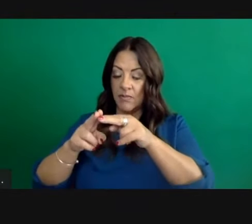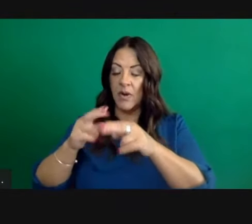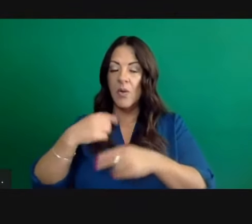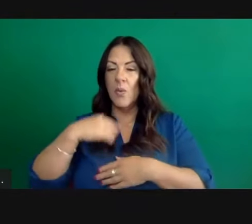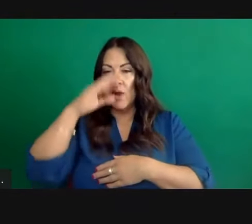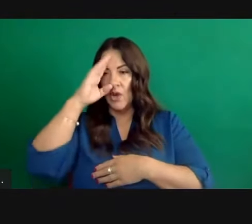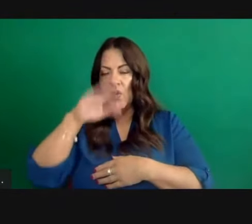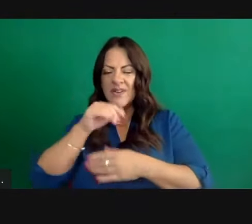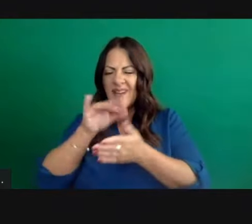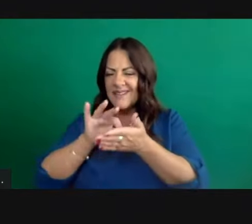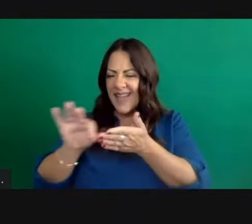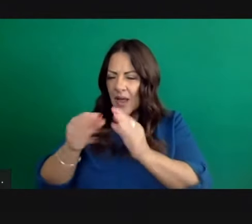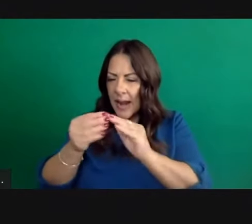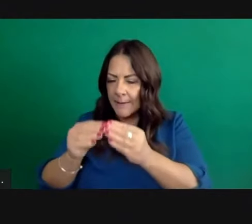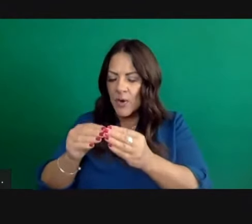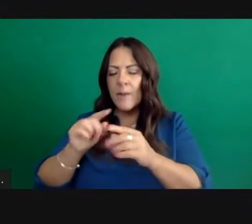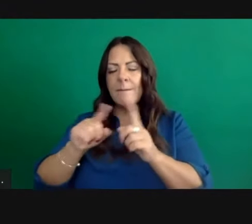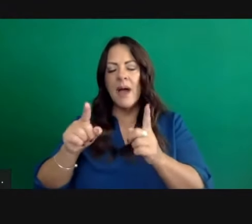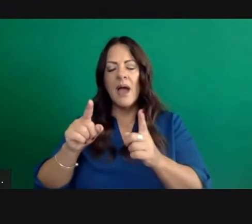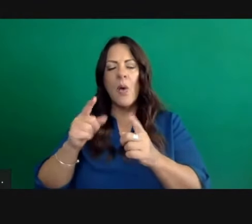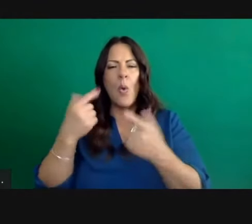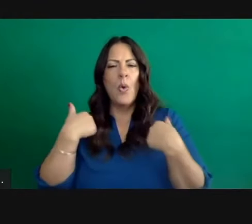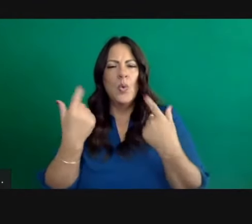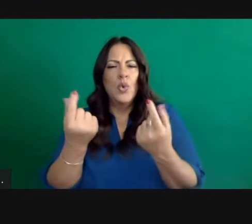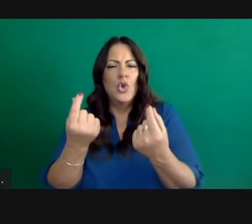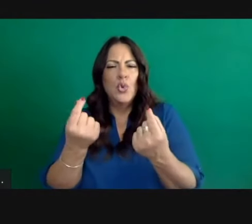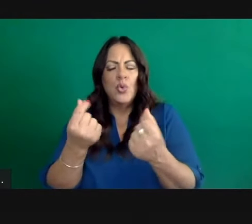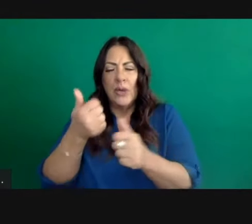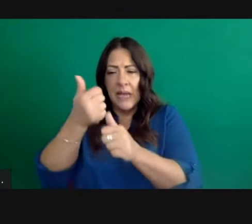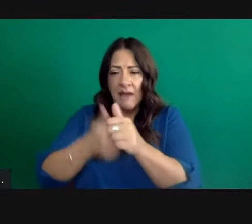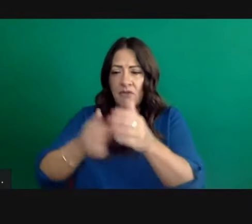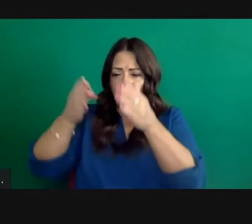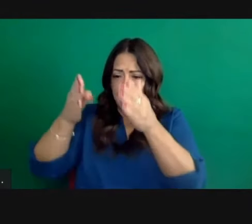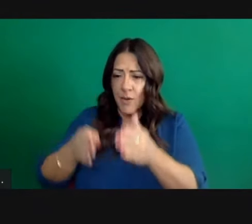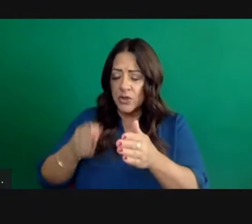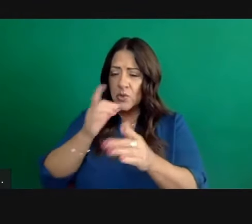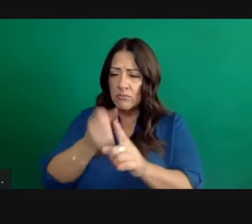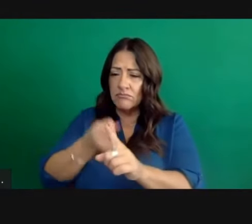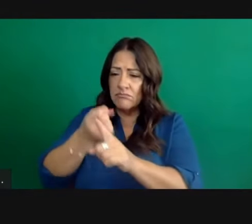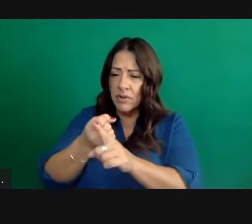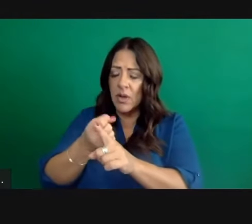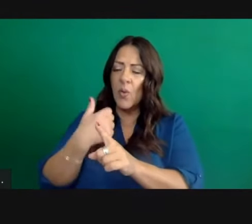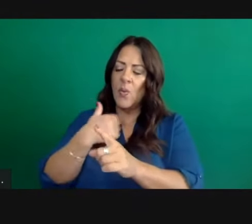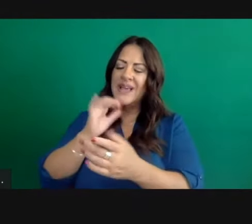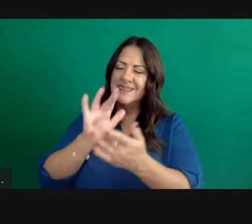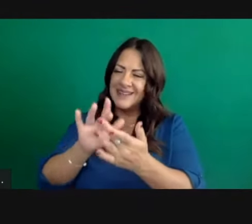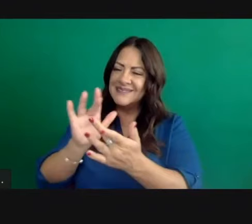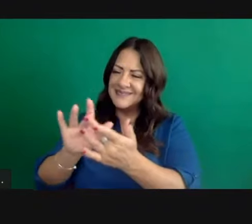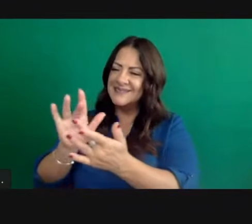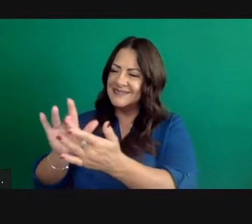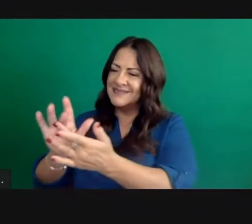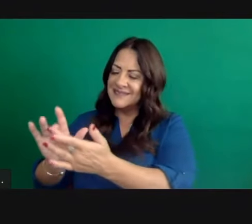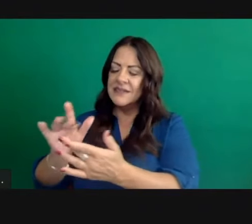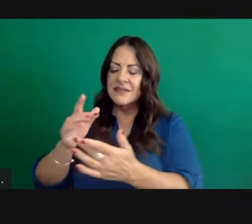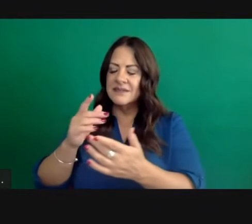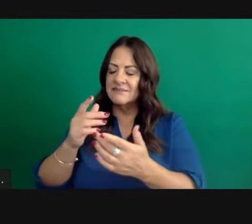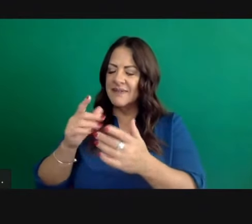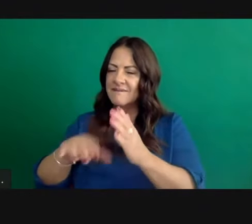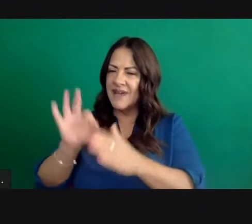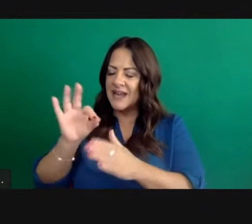the cases, but doing something about each case so that we don't have further transmission. I do believe